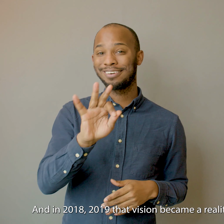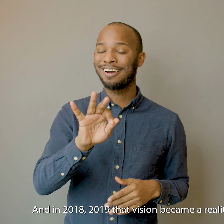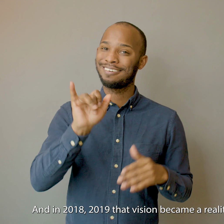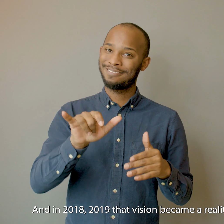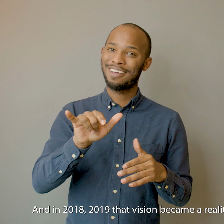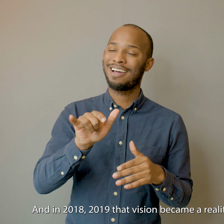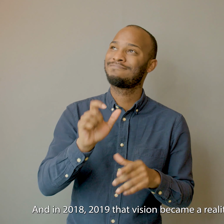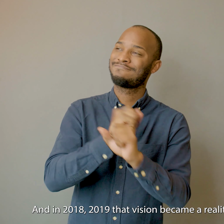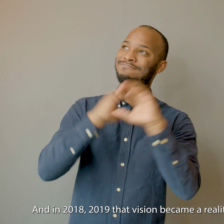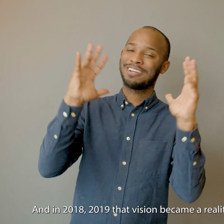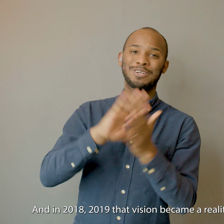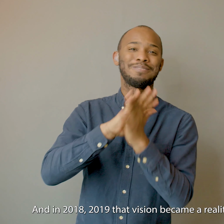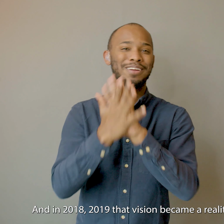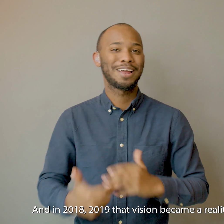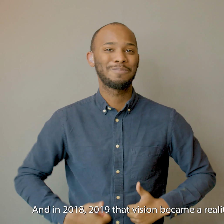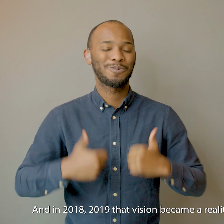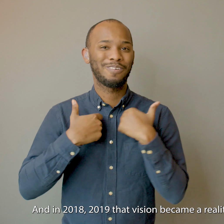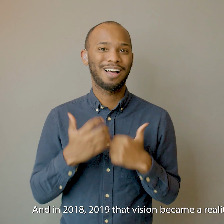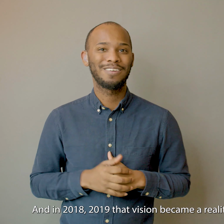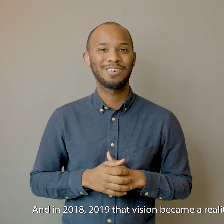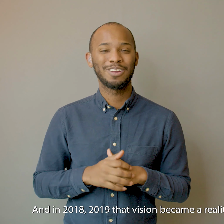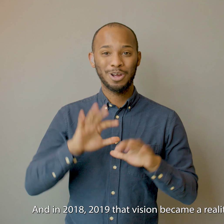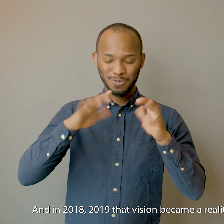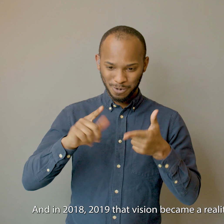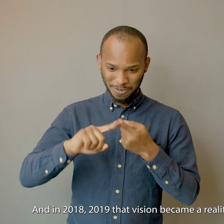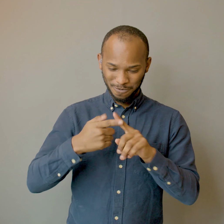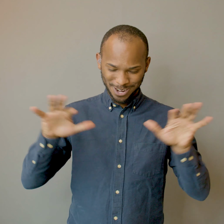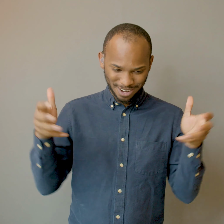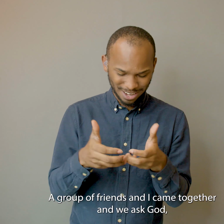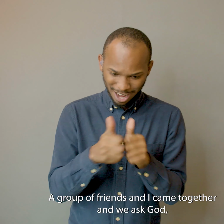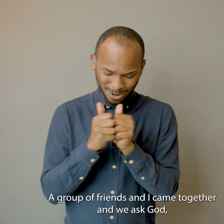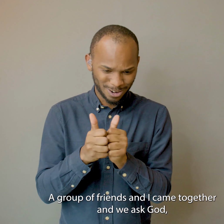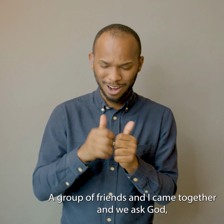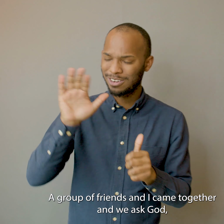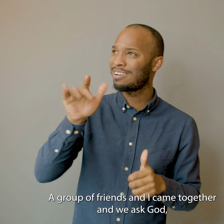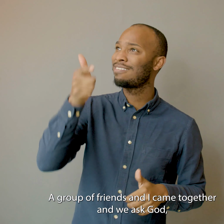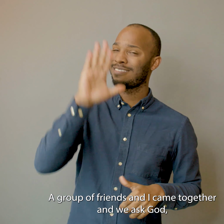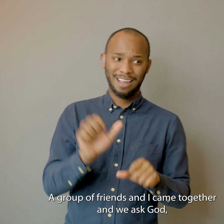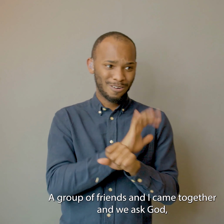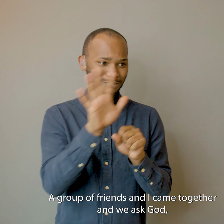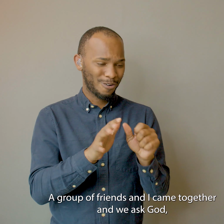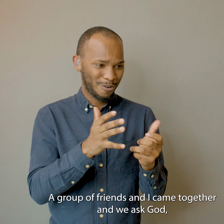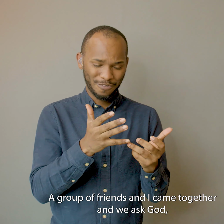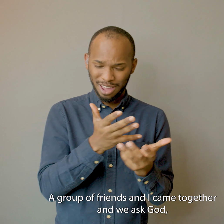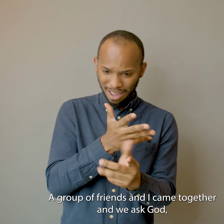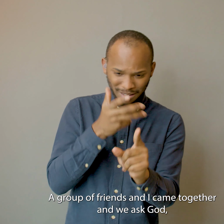In 2018, 2019, that vision became a reality. A group of friends and I came together and we asked God,